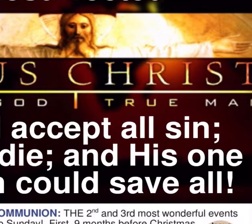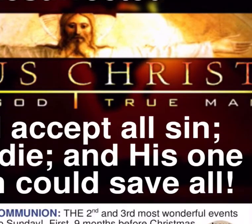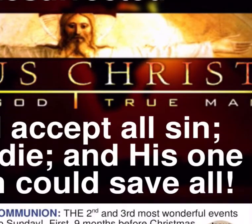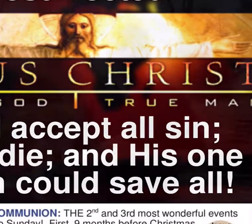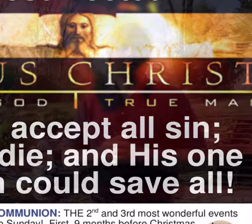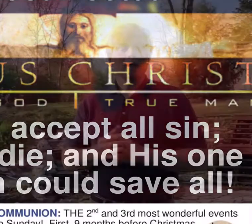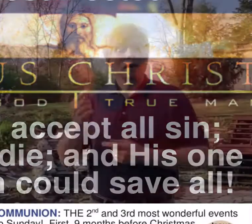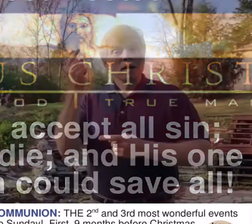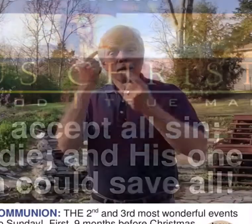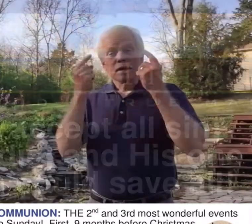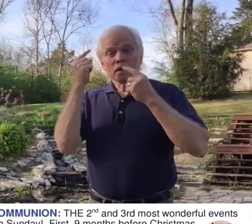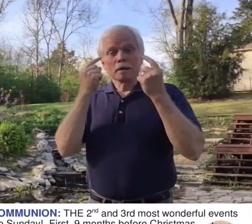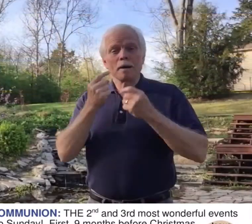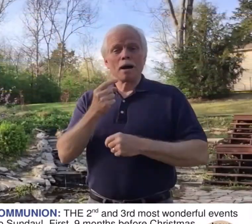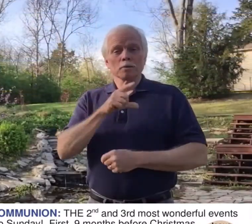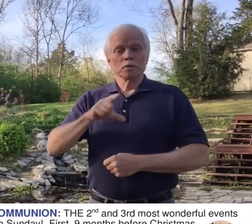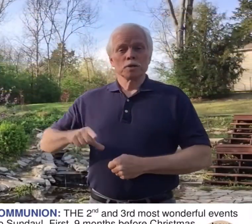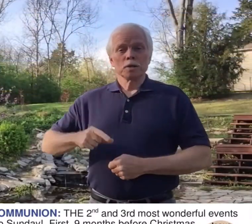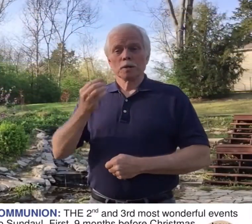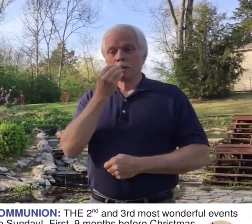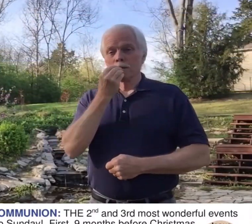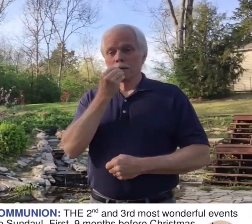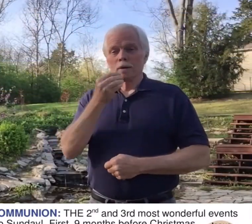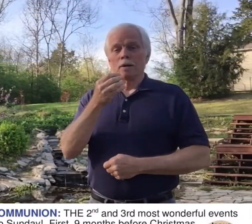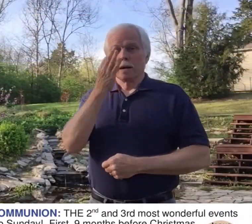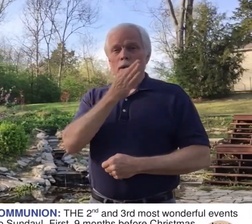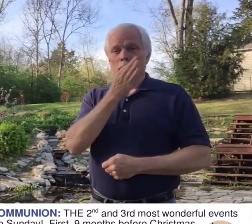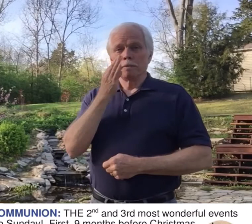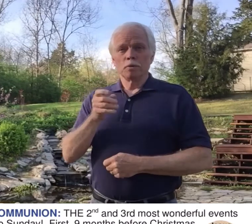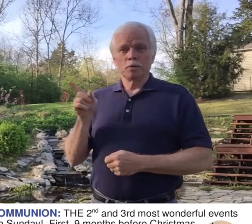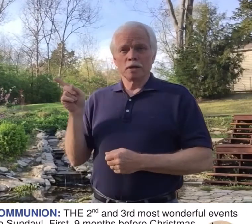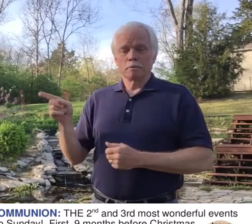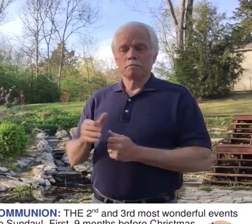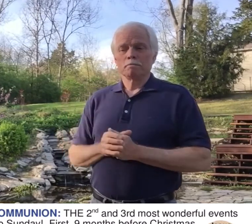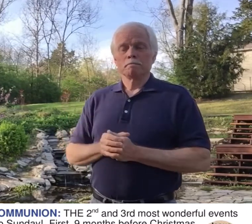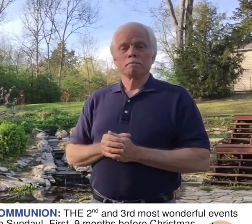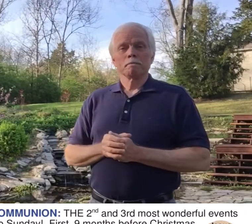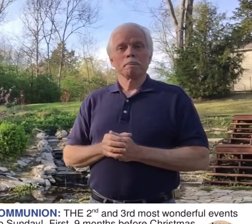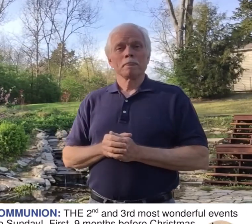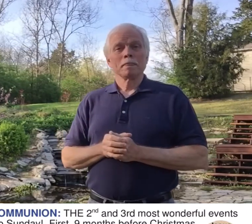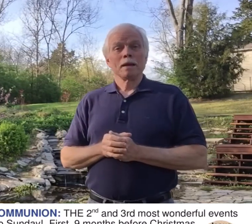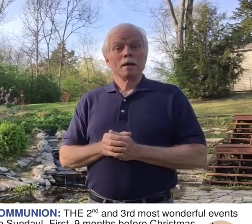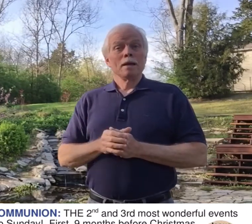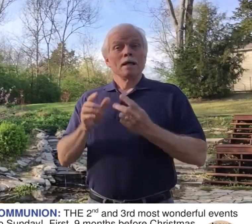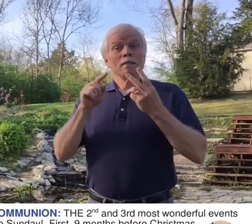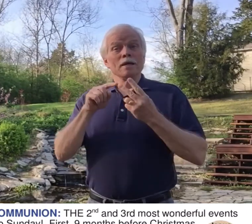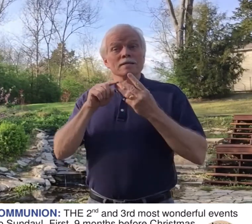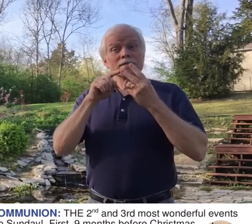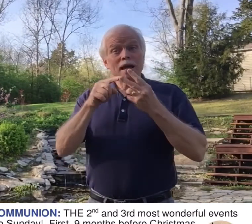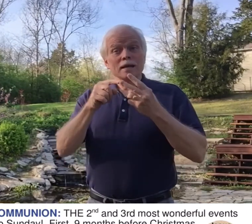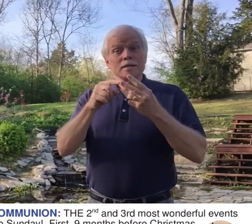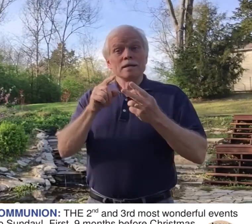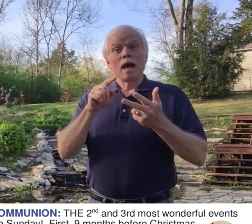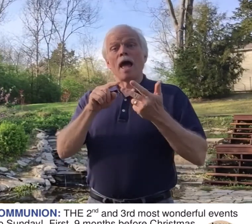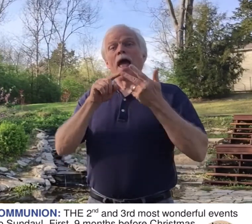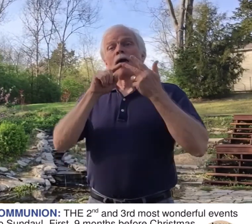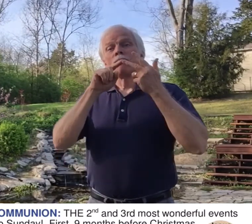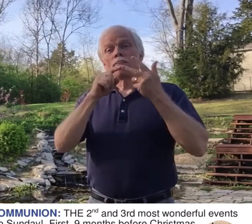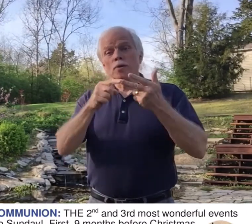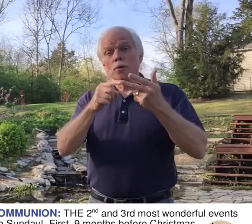Thinking about Communion, the second and third